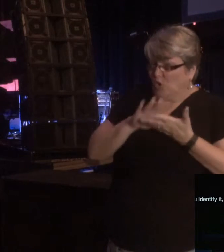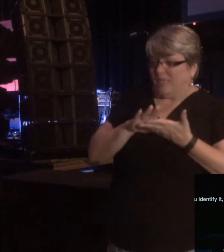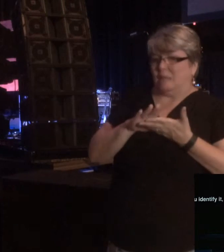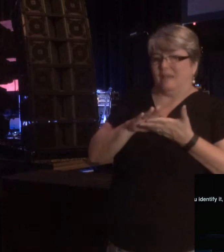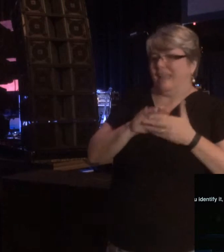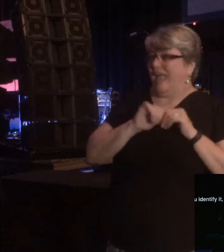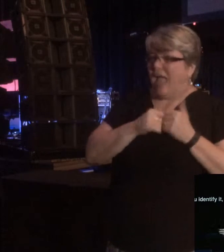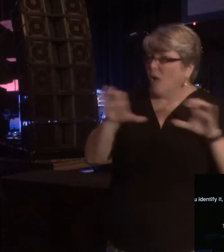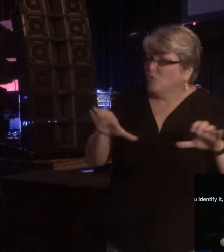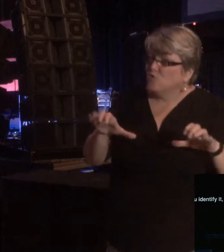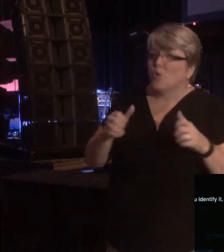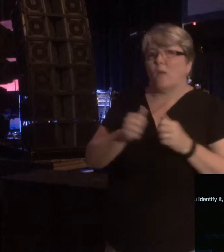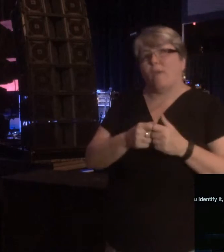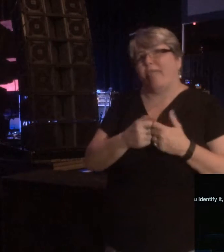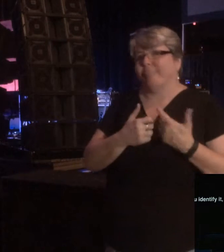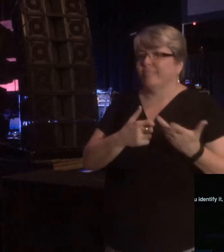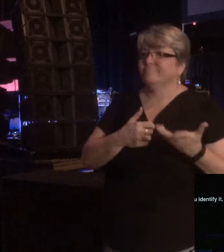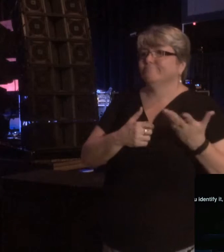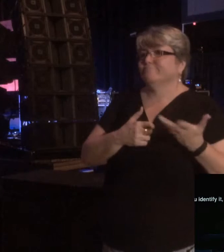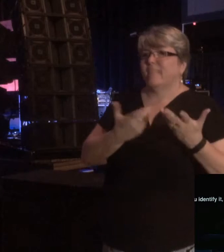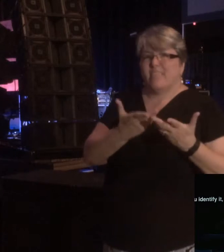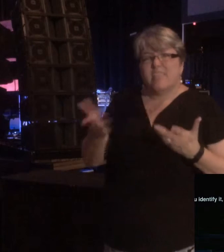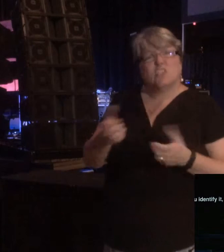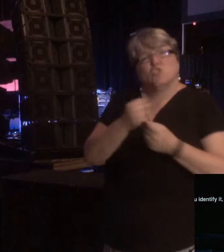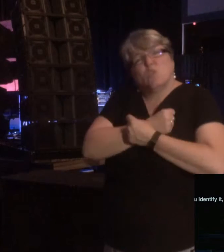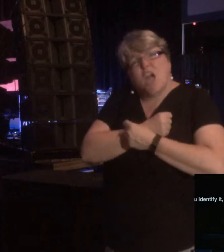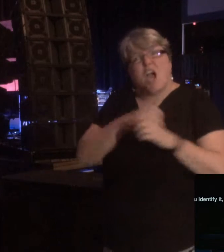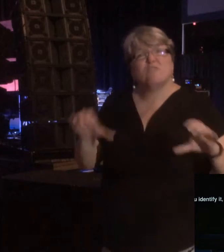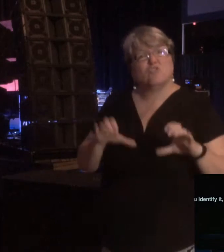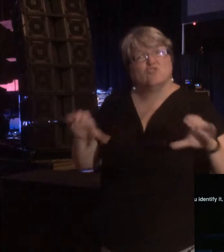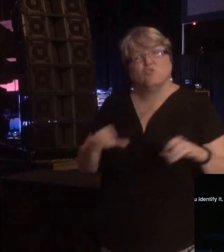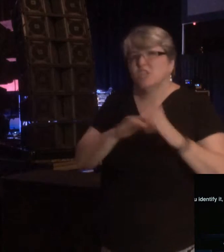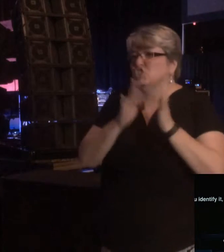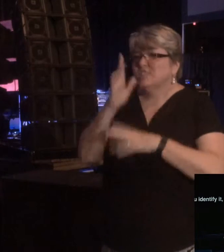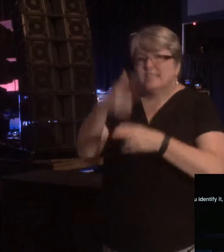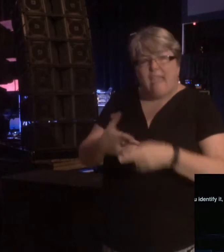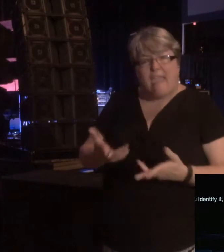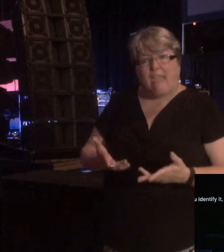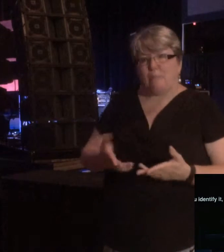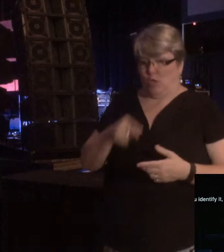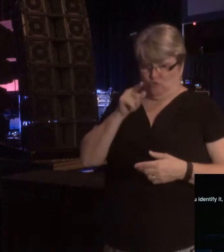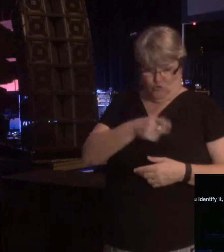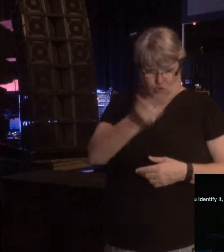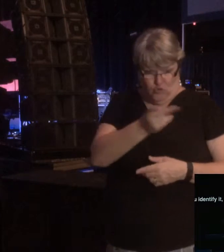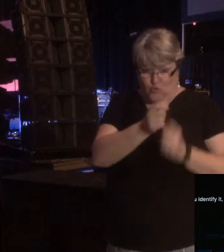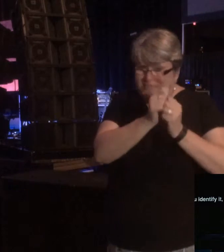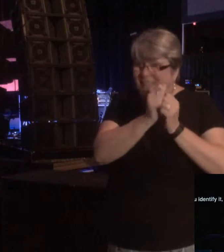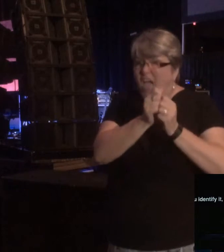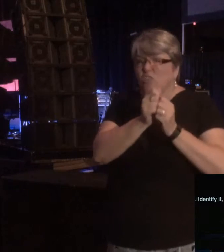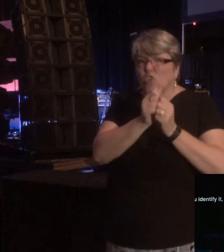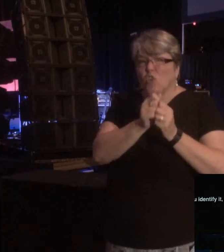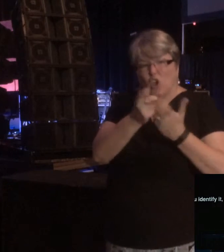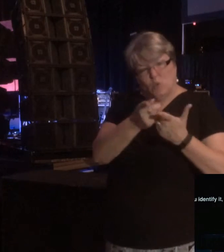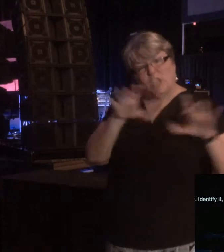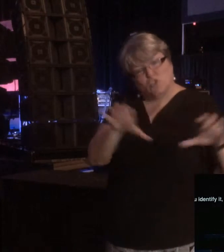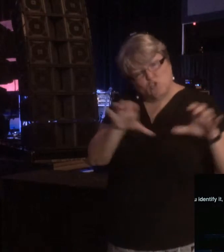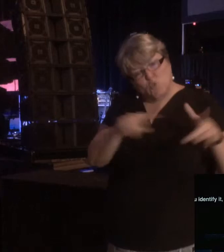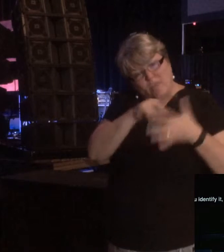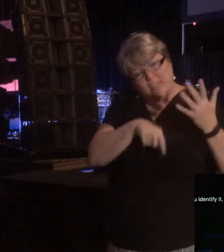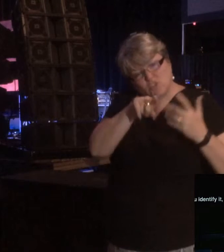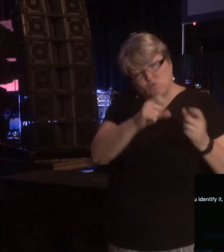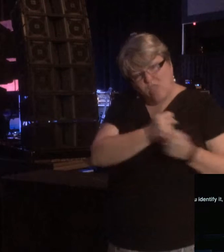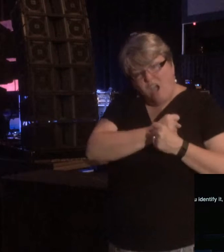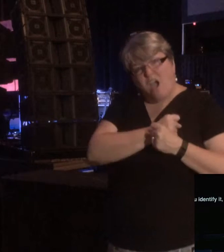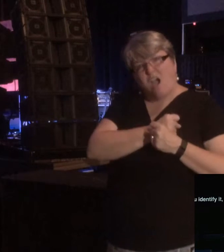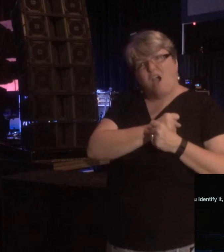bring conviction about we need to change our intimate practices, how much we're making out, or our time on the couch. But